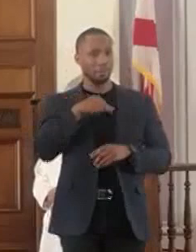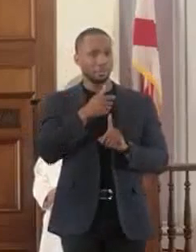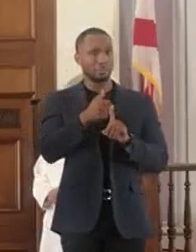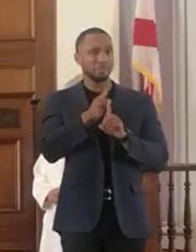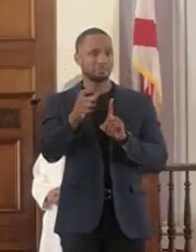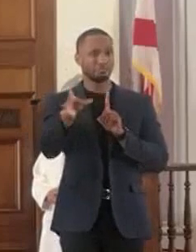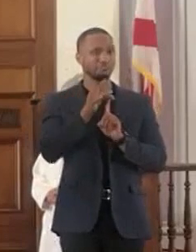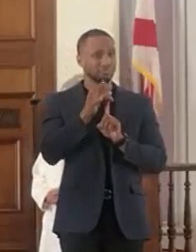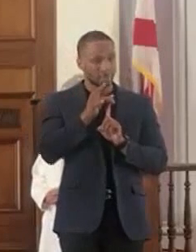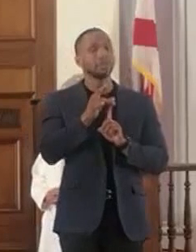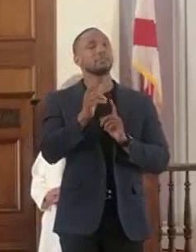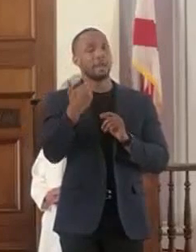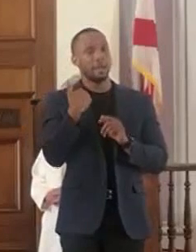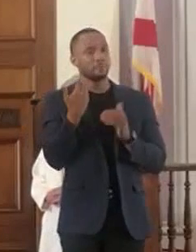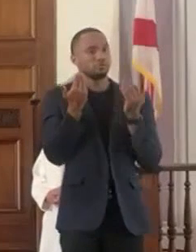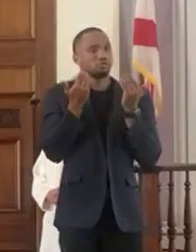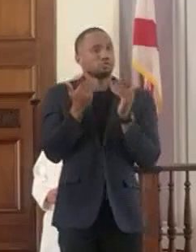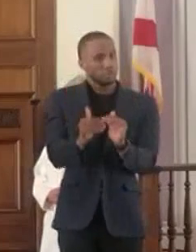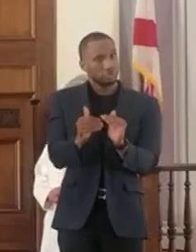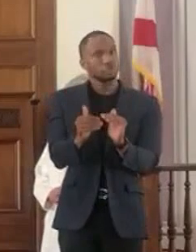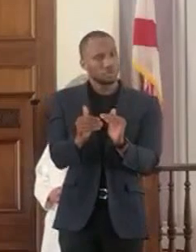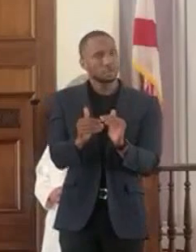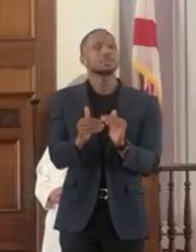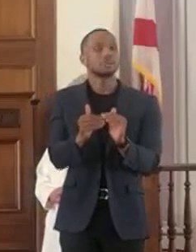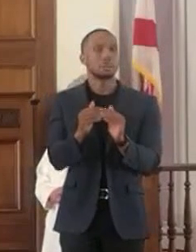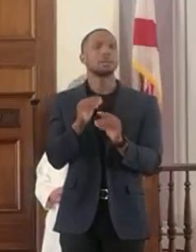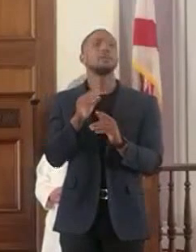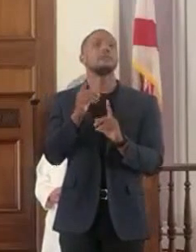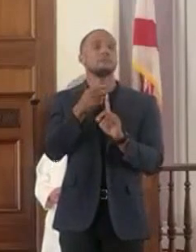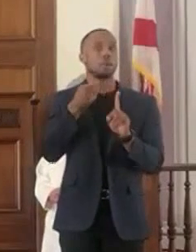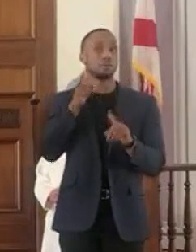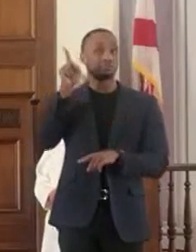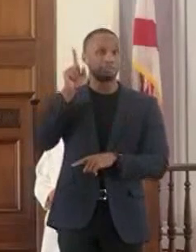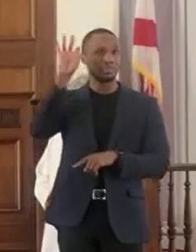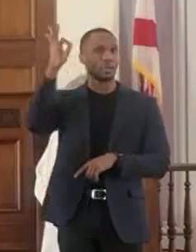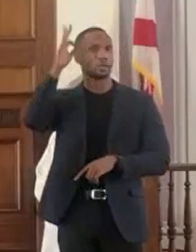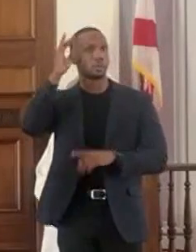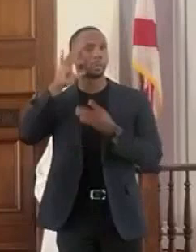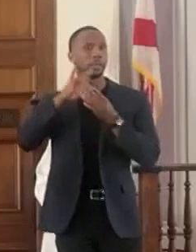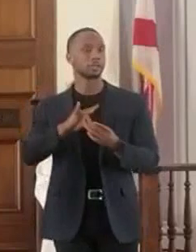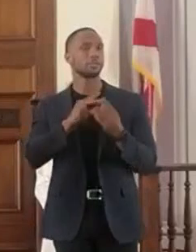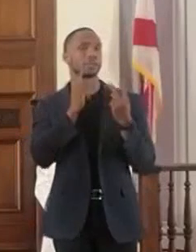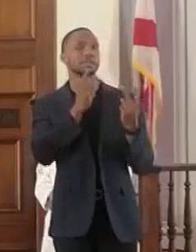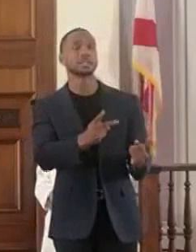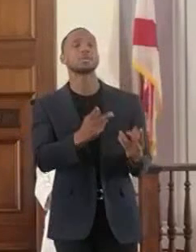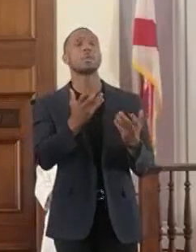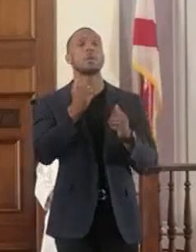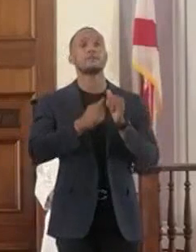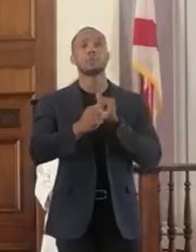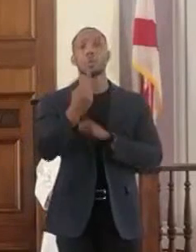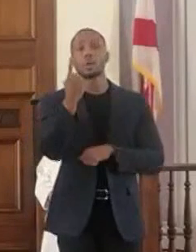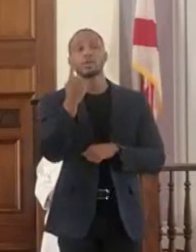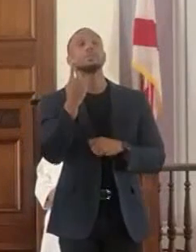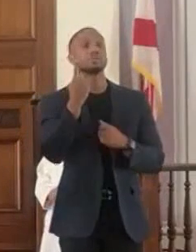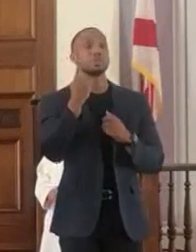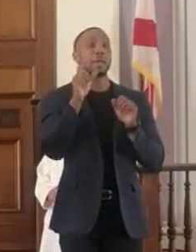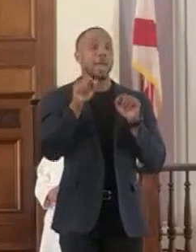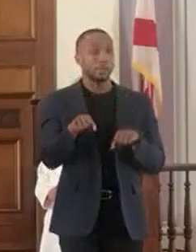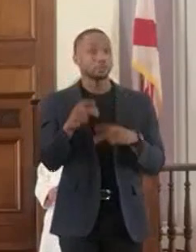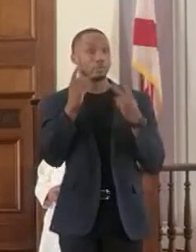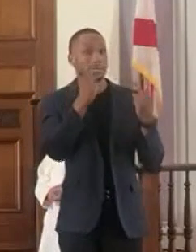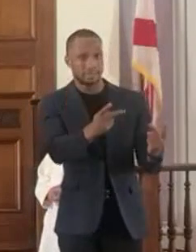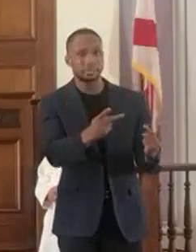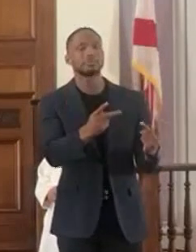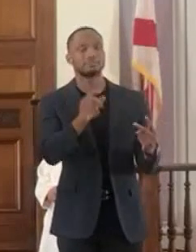on, they do have restrictions imposed on them by the federal government about visitation. So we want everyone to be able to visit. We